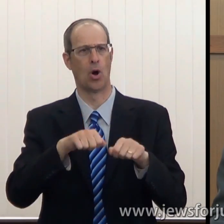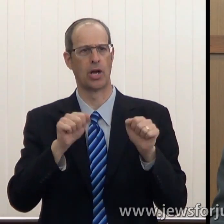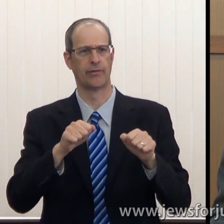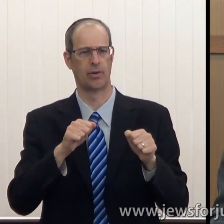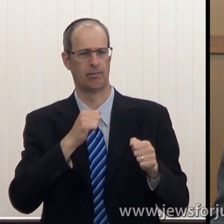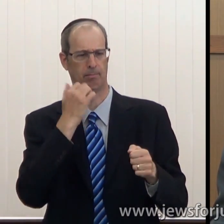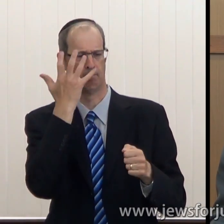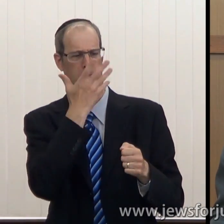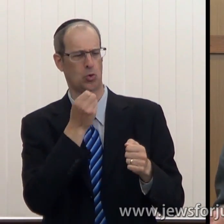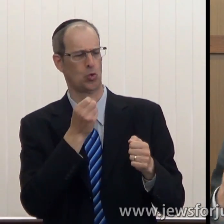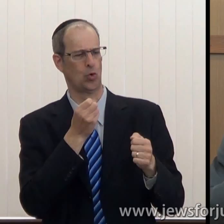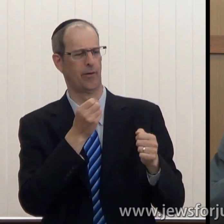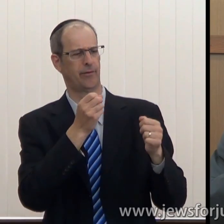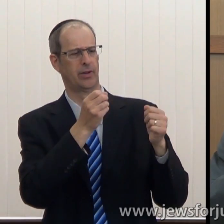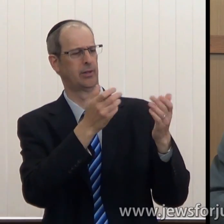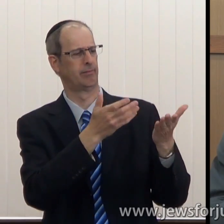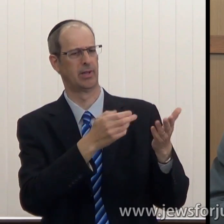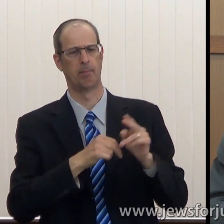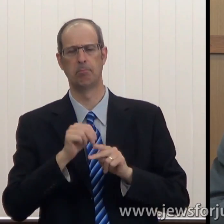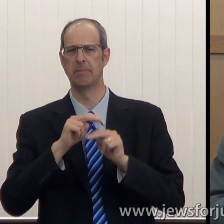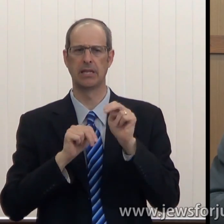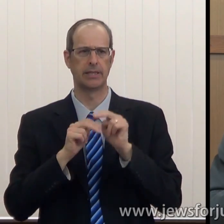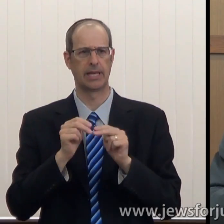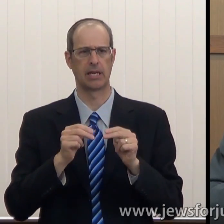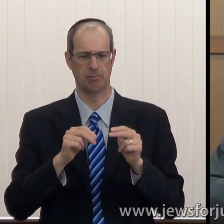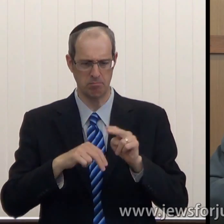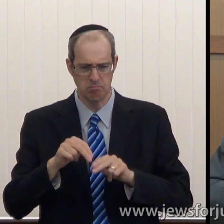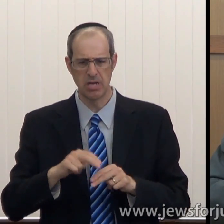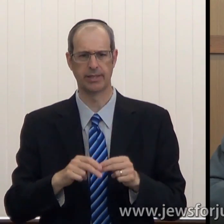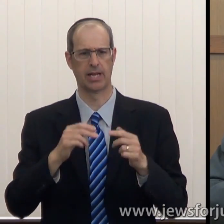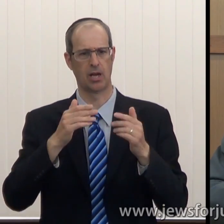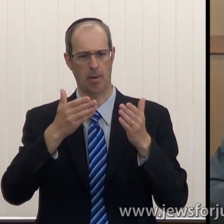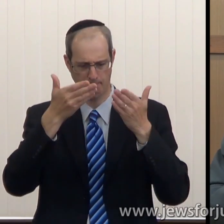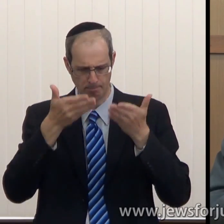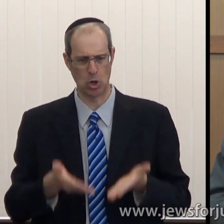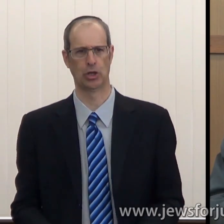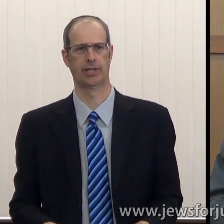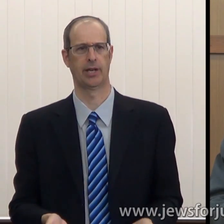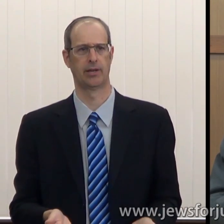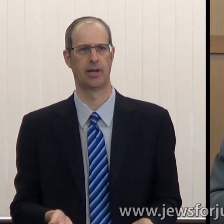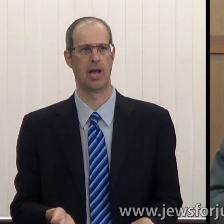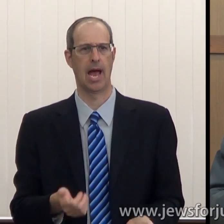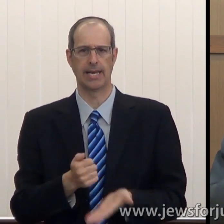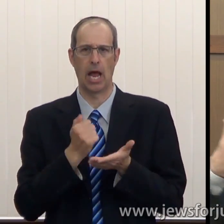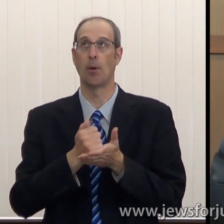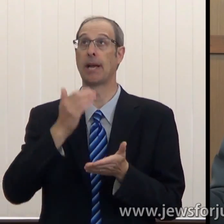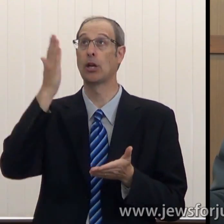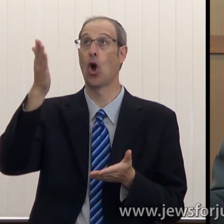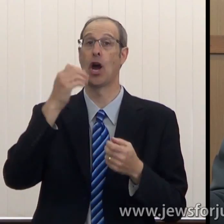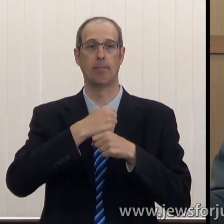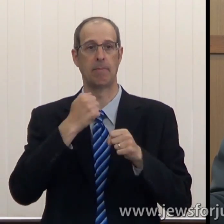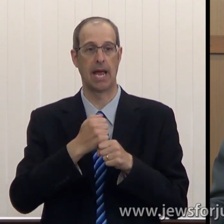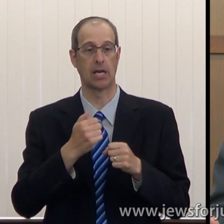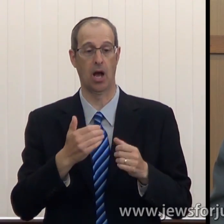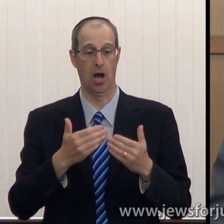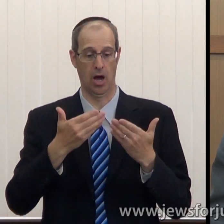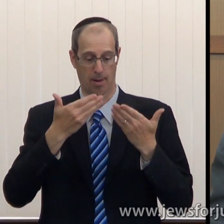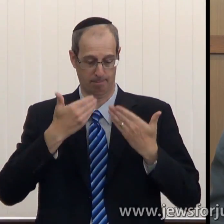masterpiece. We're each here building a person. We're really, in many ways, helping God make a person.